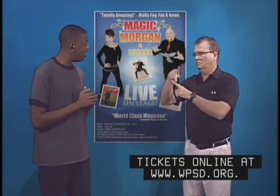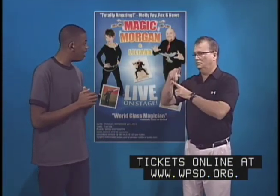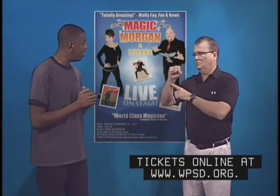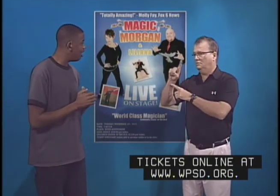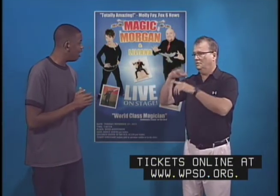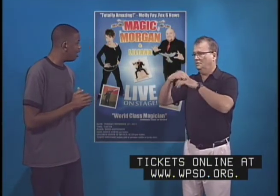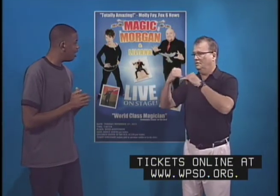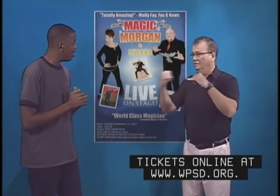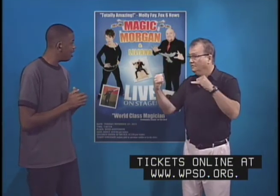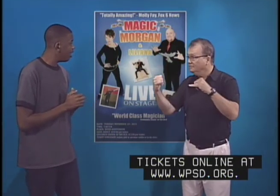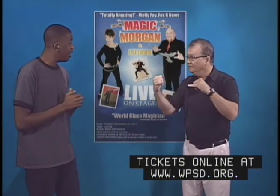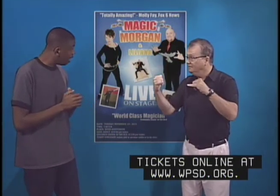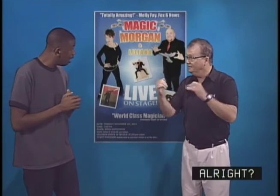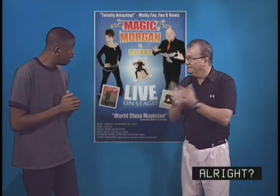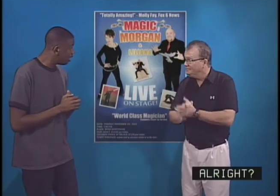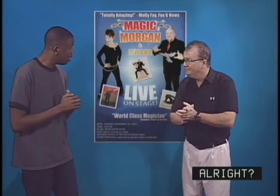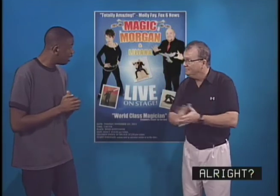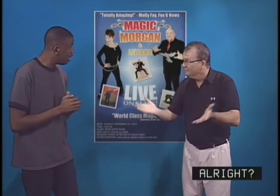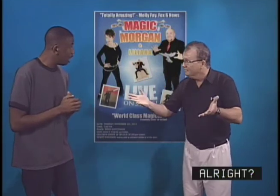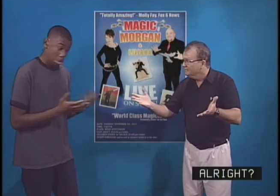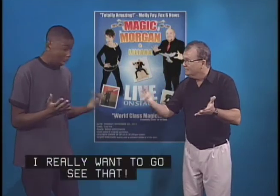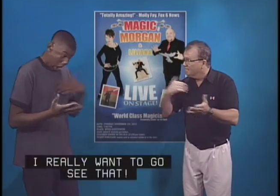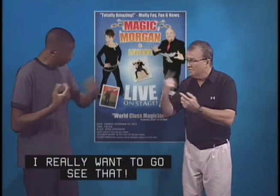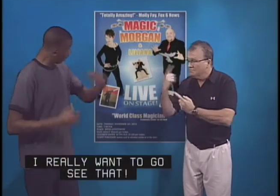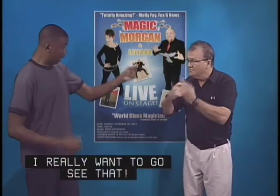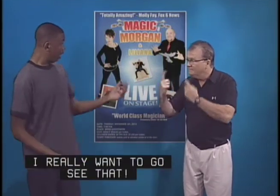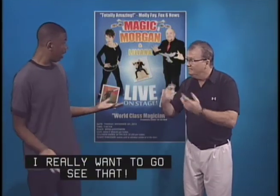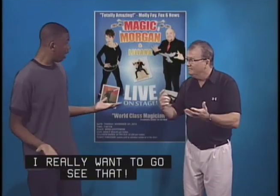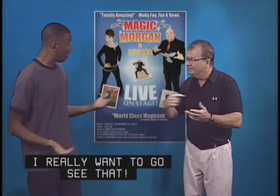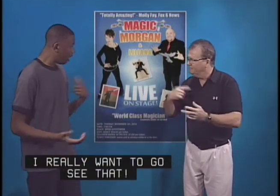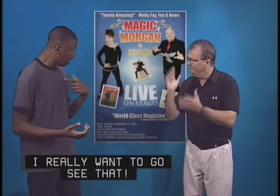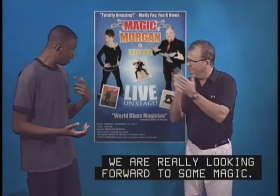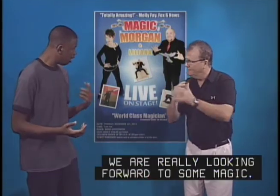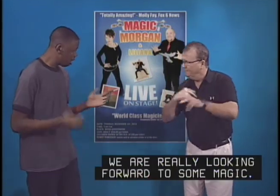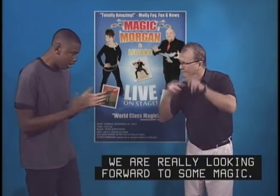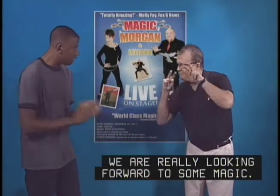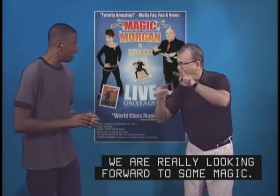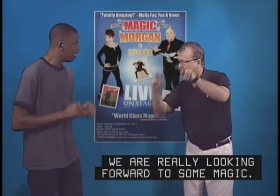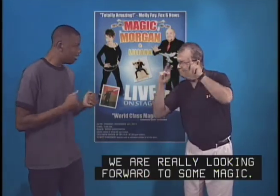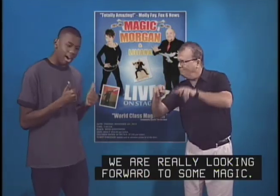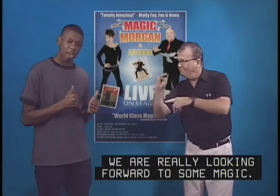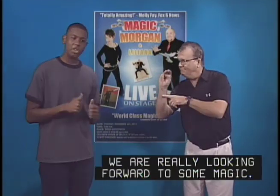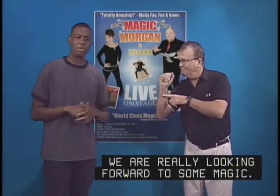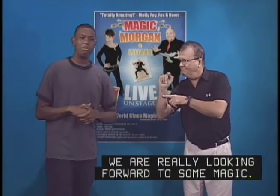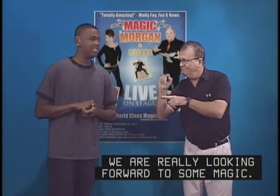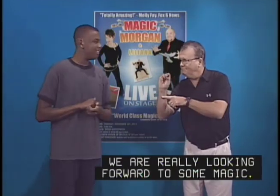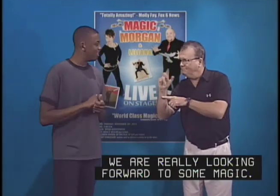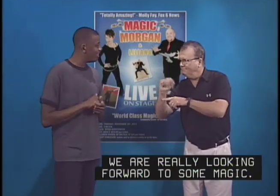at WPSD.org. All right? I really want to see that. We are really looking forward to some magic.